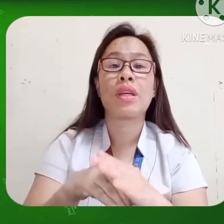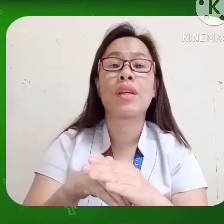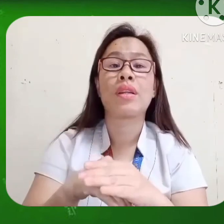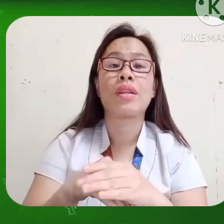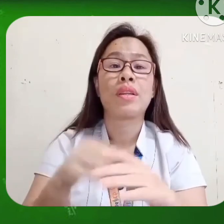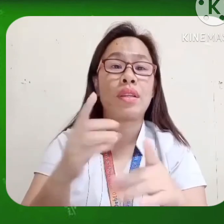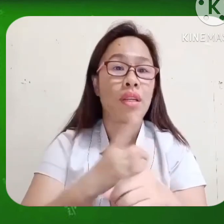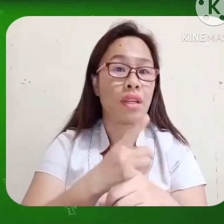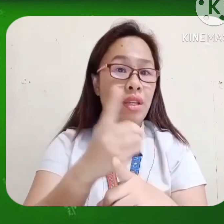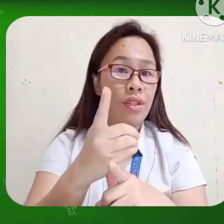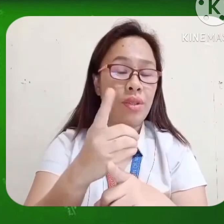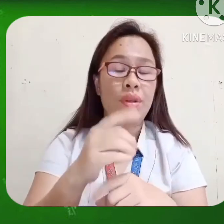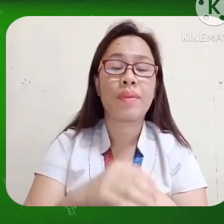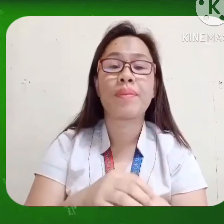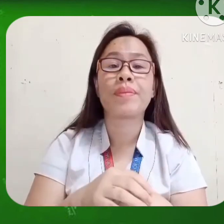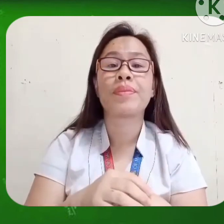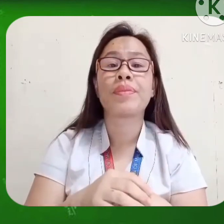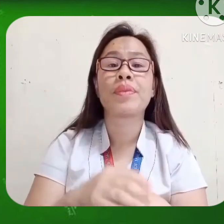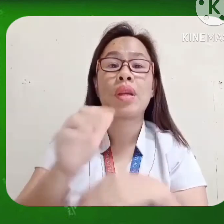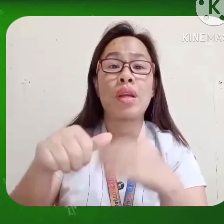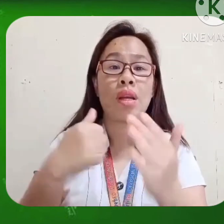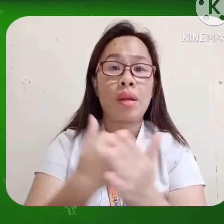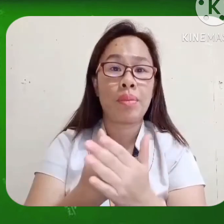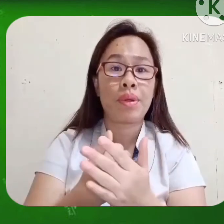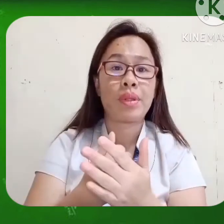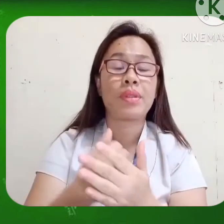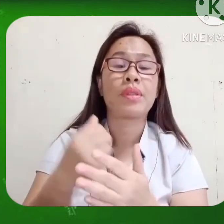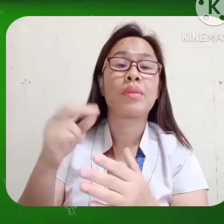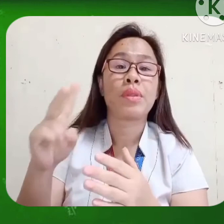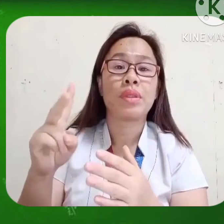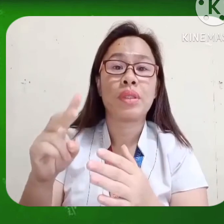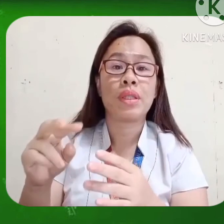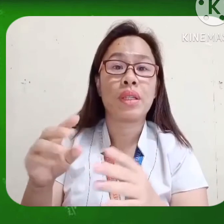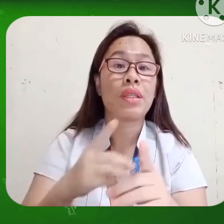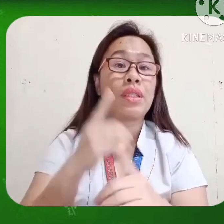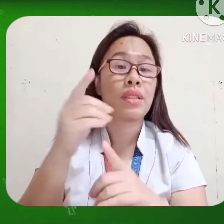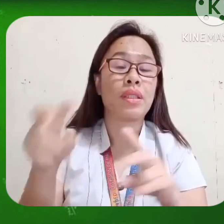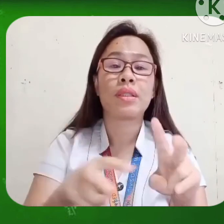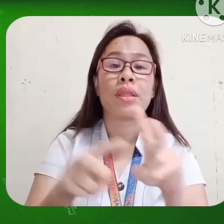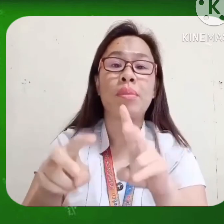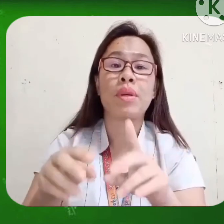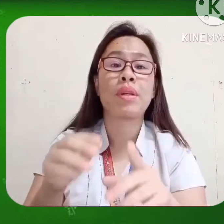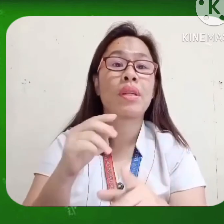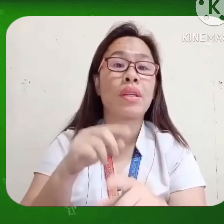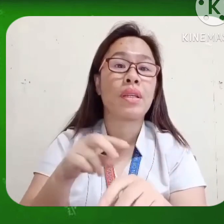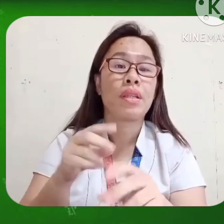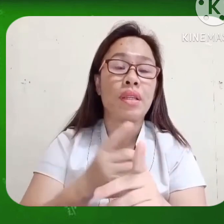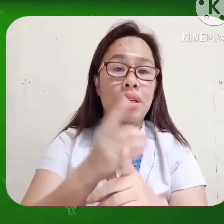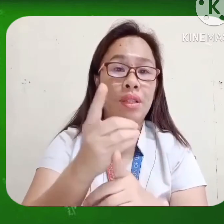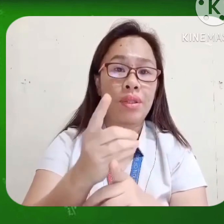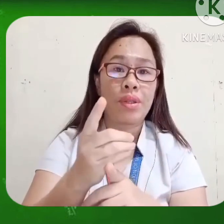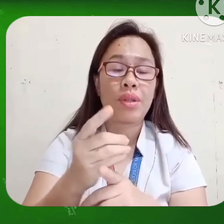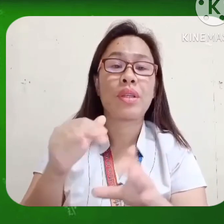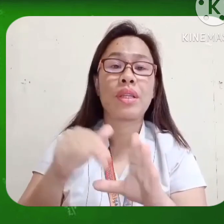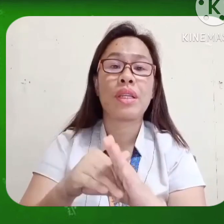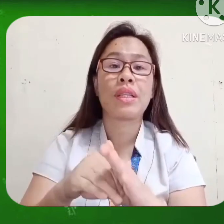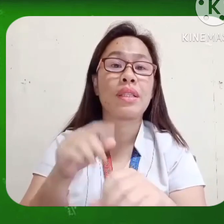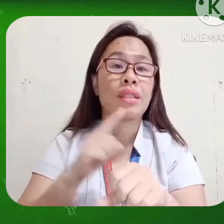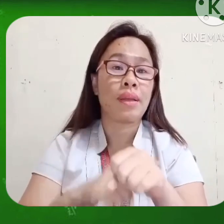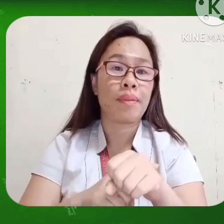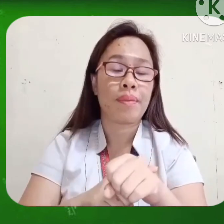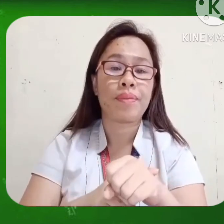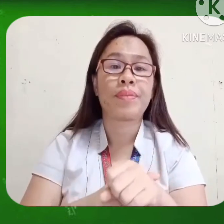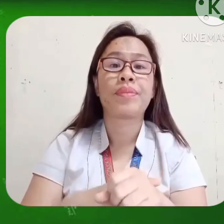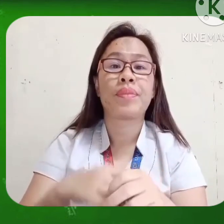an object in a particular direction. Average velocity is the distance traveled in a particular direction per